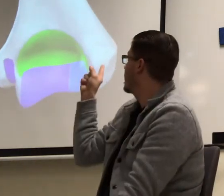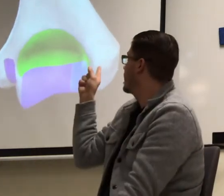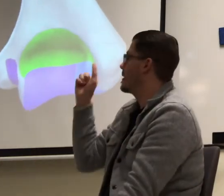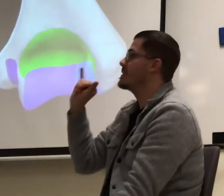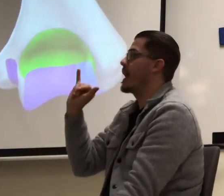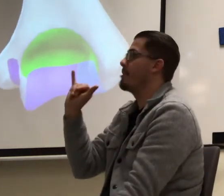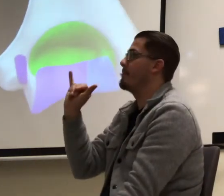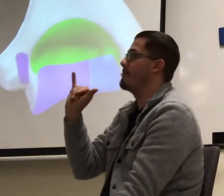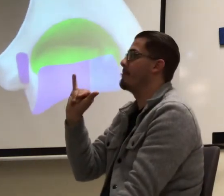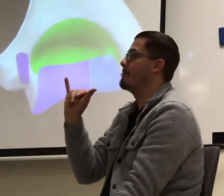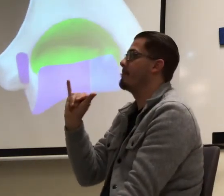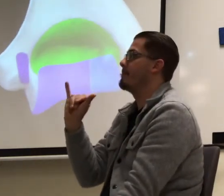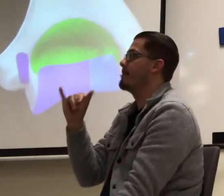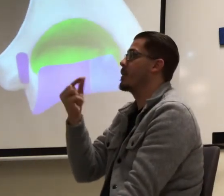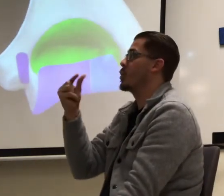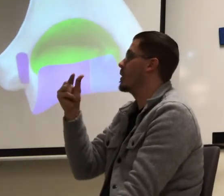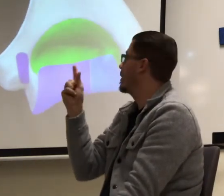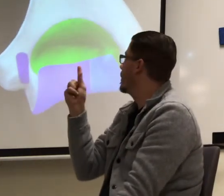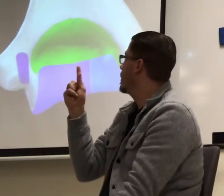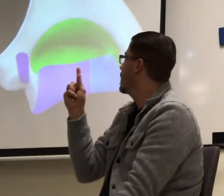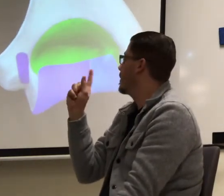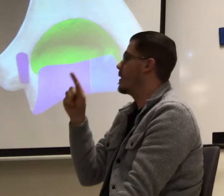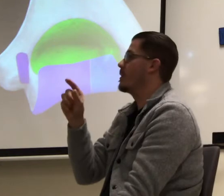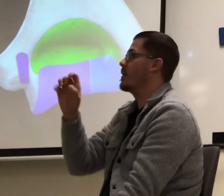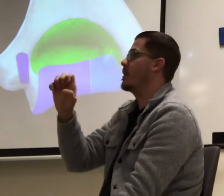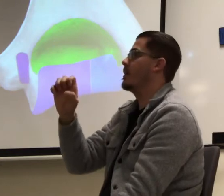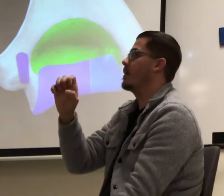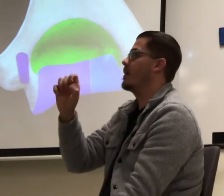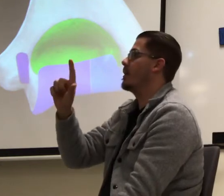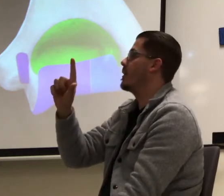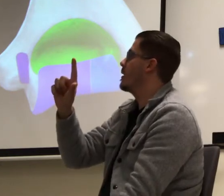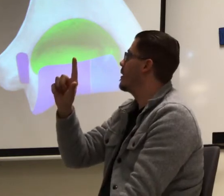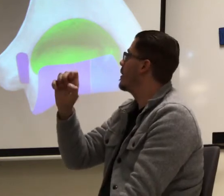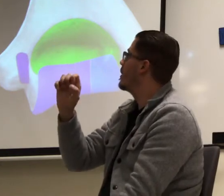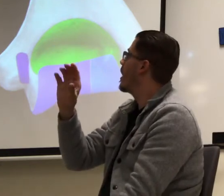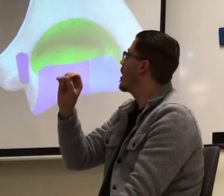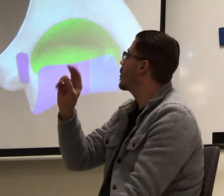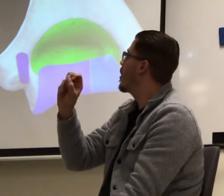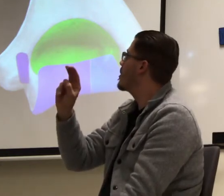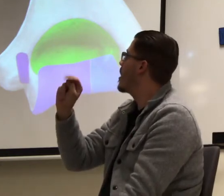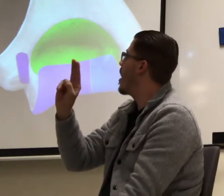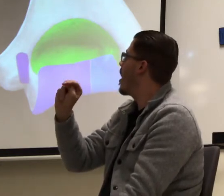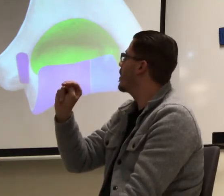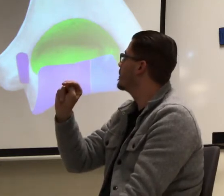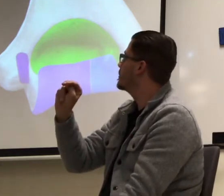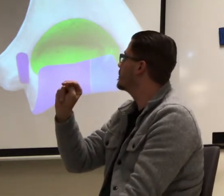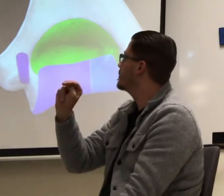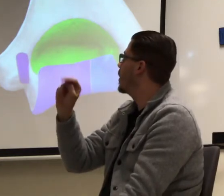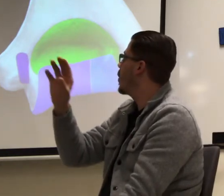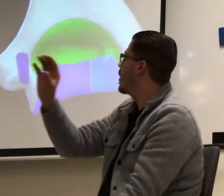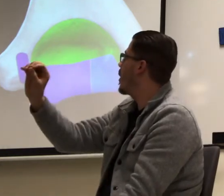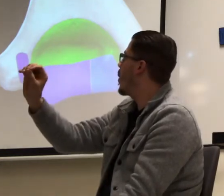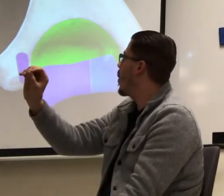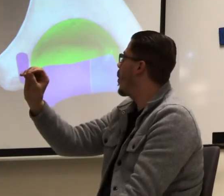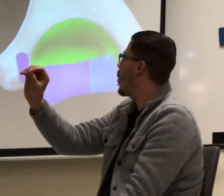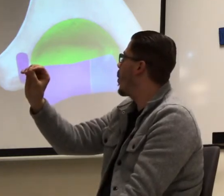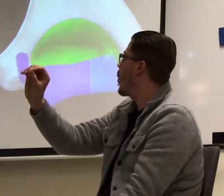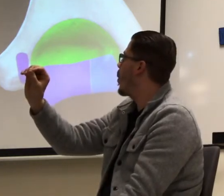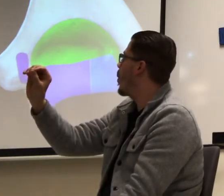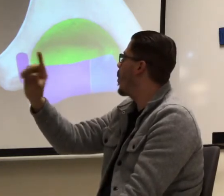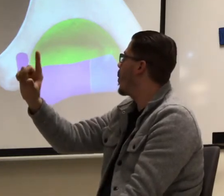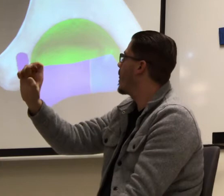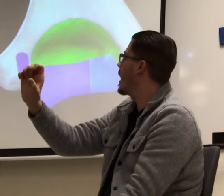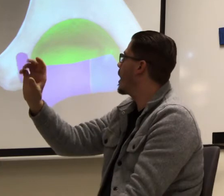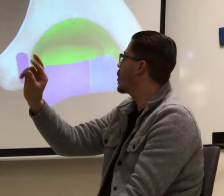It receives the olecranon during forearm extension.